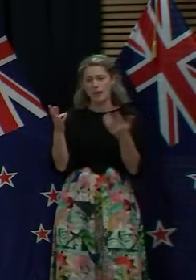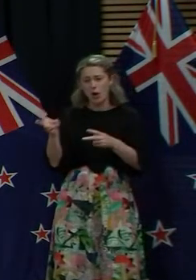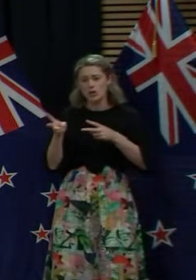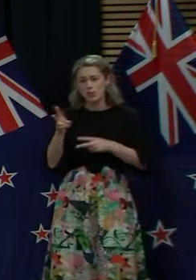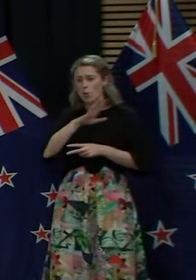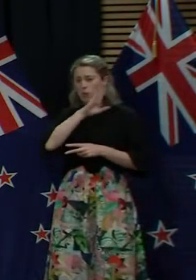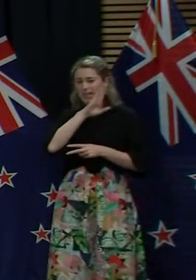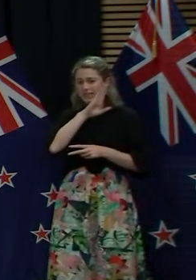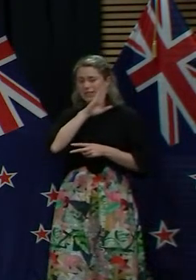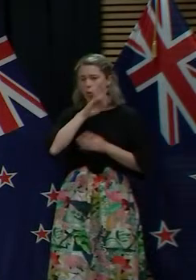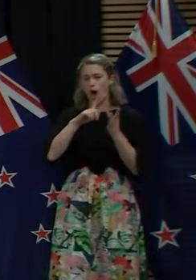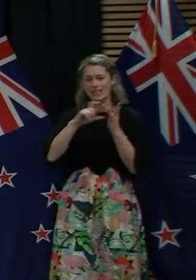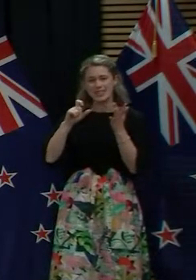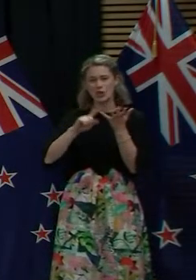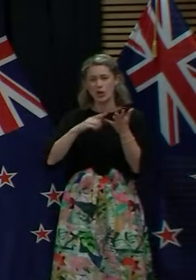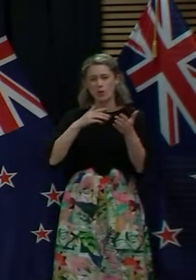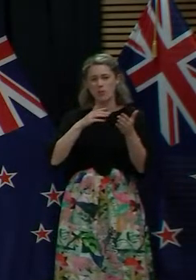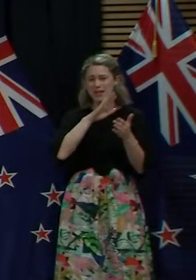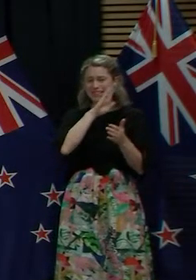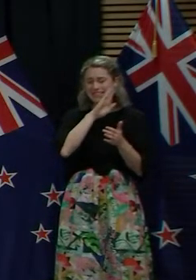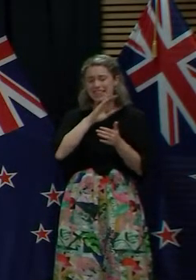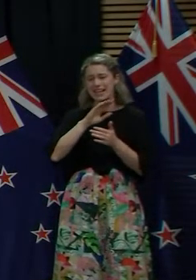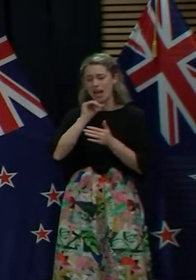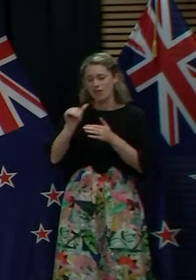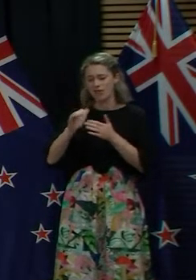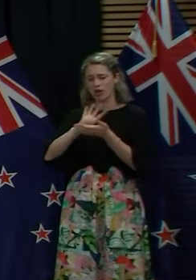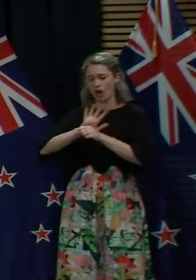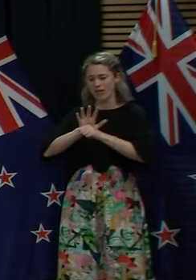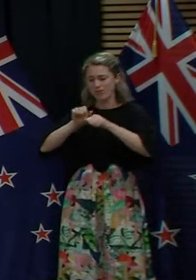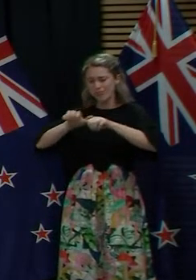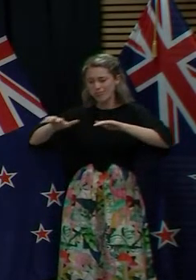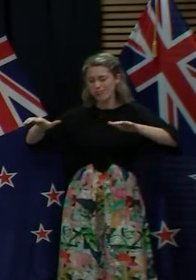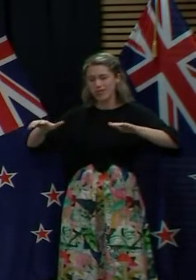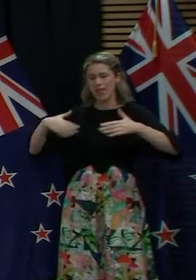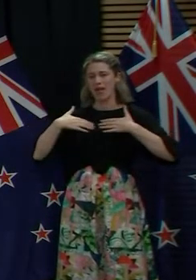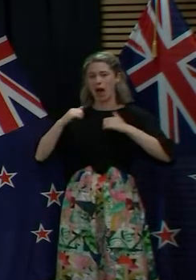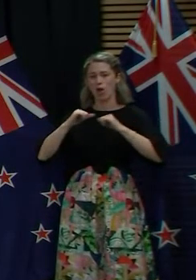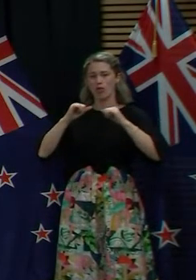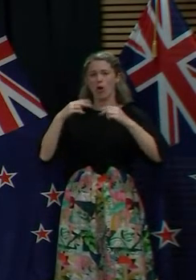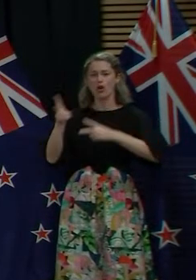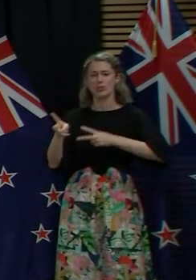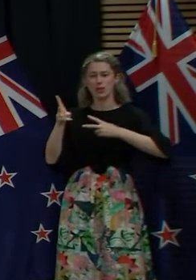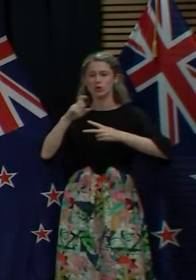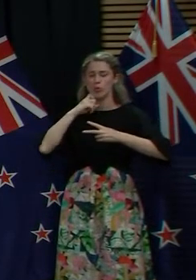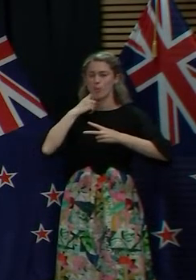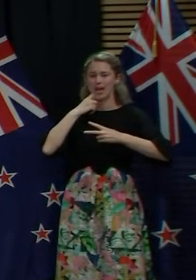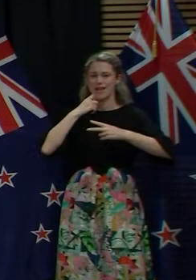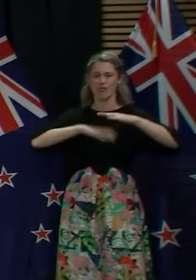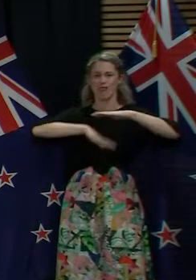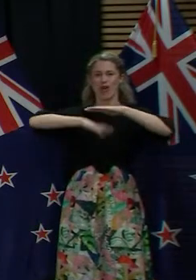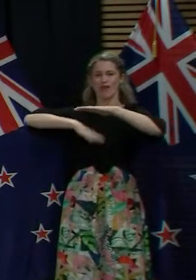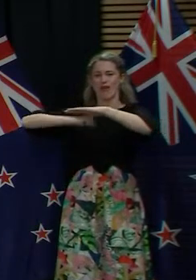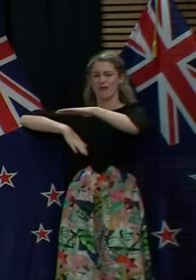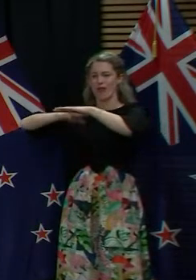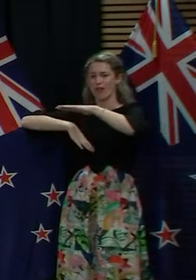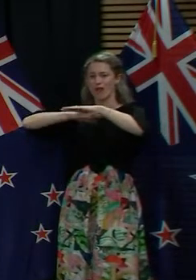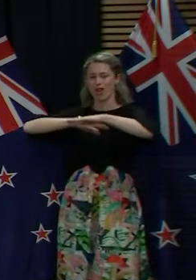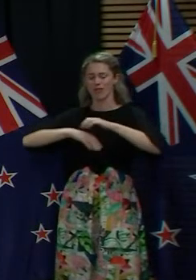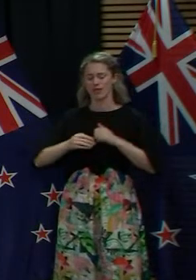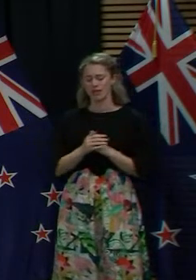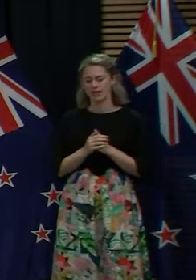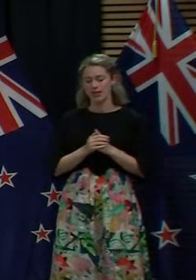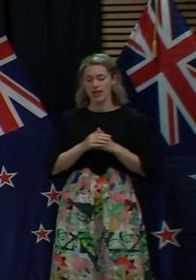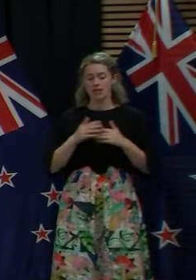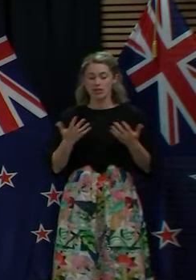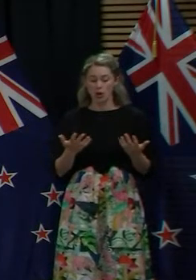virus in your community, eventually your health system gets overwhelmed. The second is you're making a trade-off. Every time you're filling